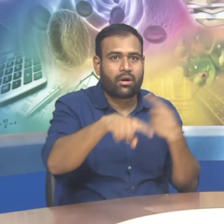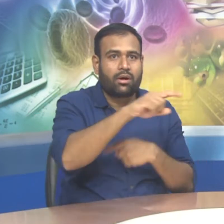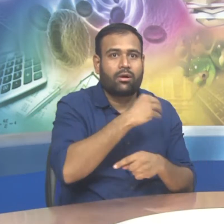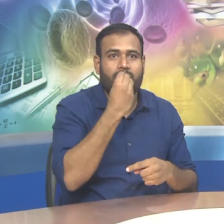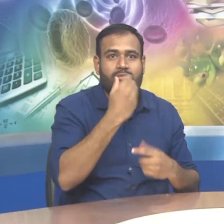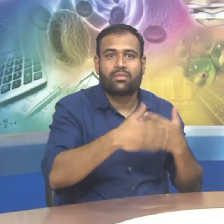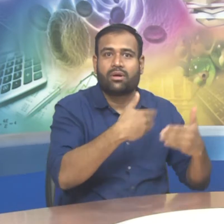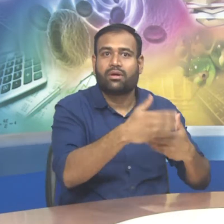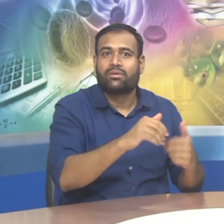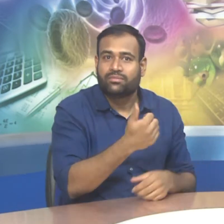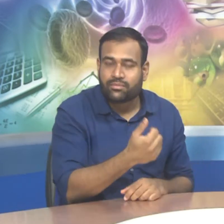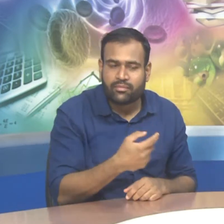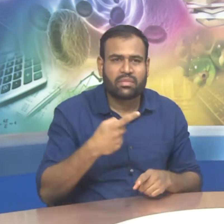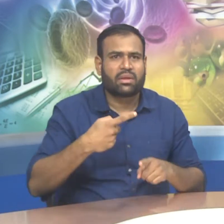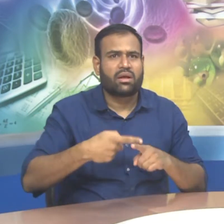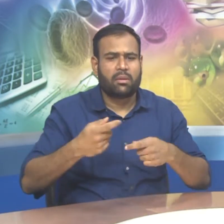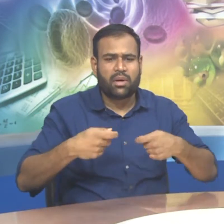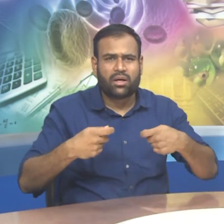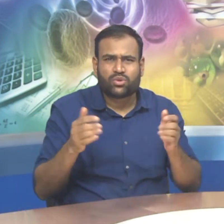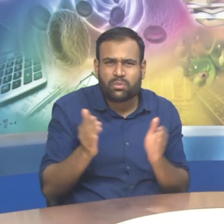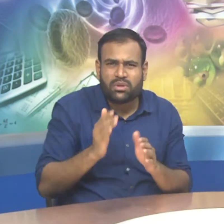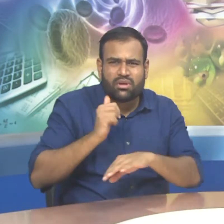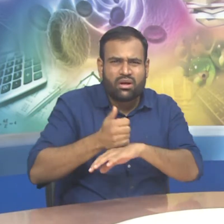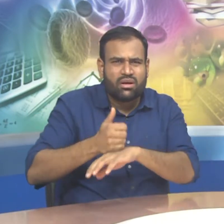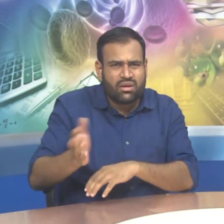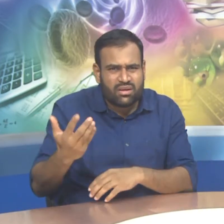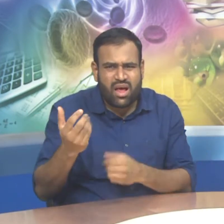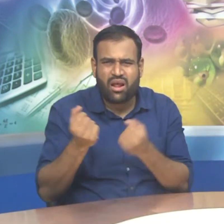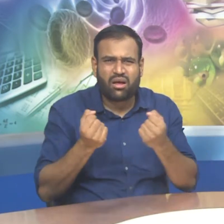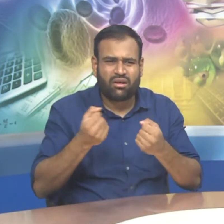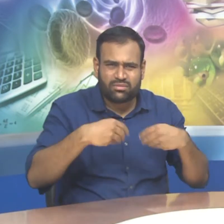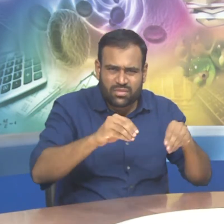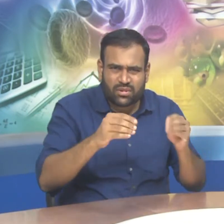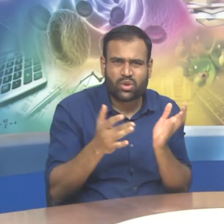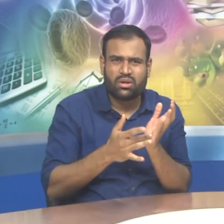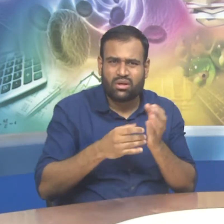business houses, which leads to balanced economic development.